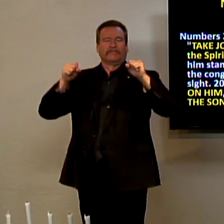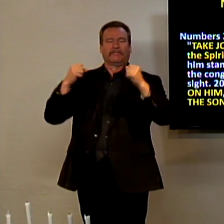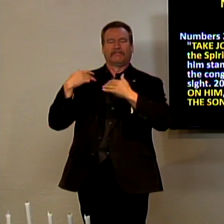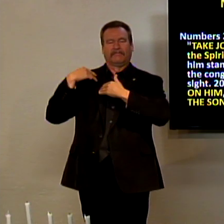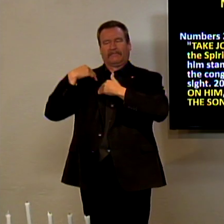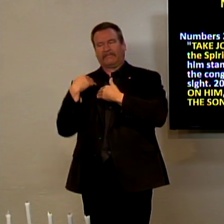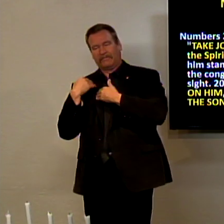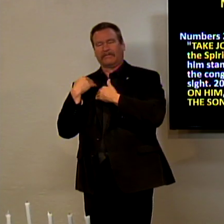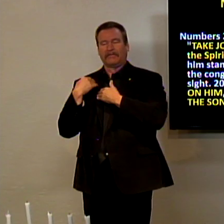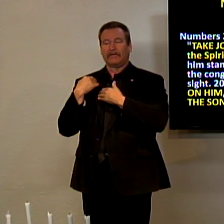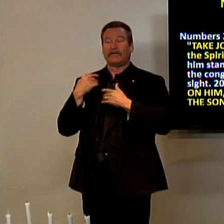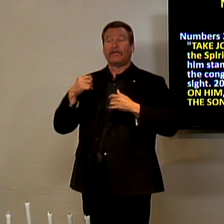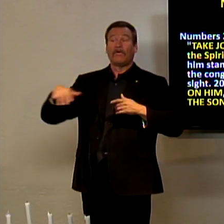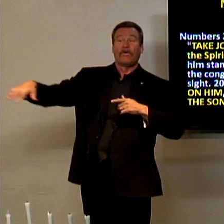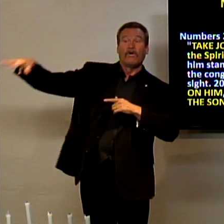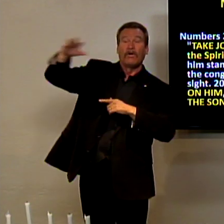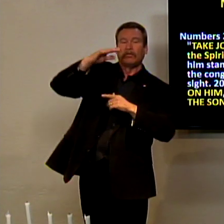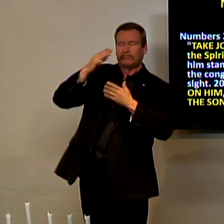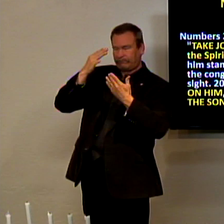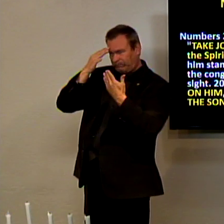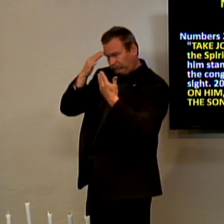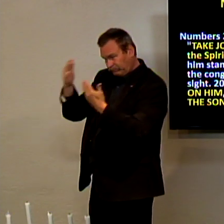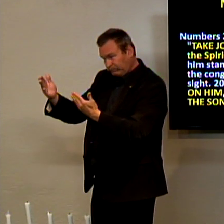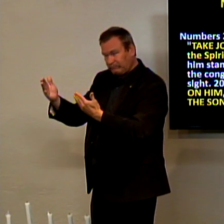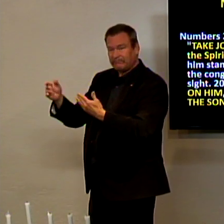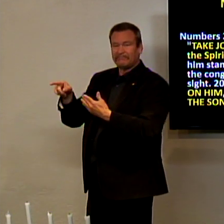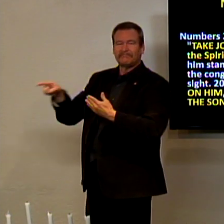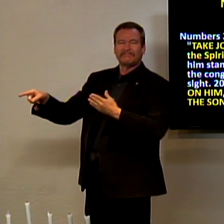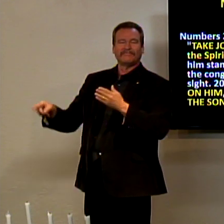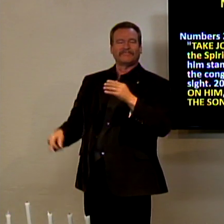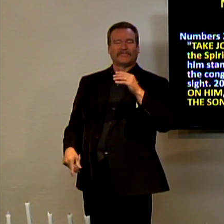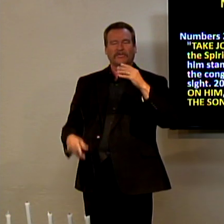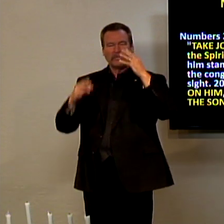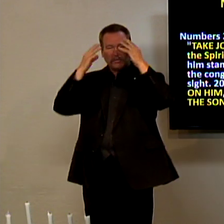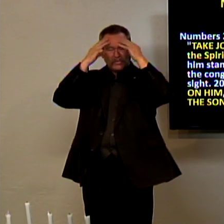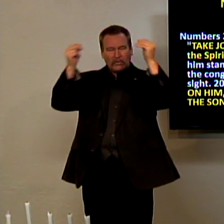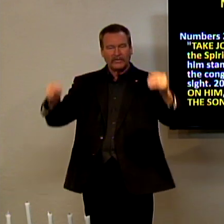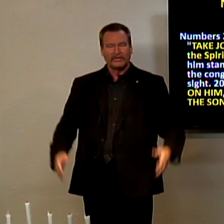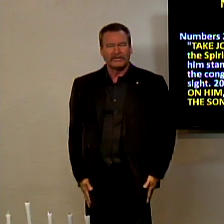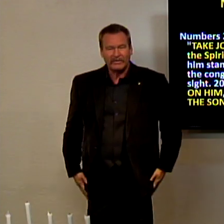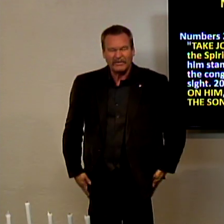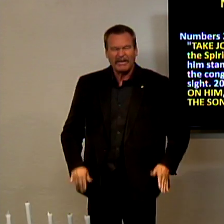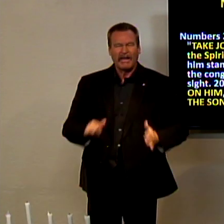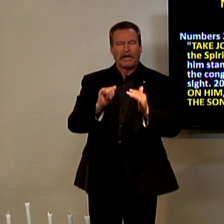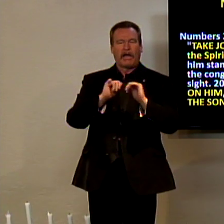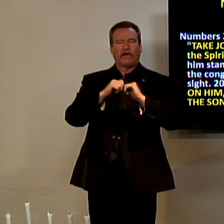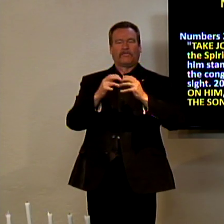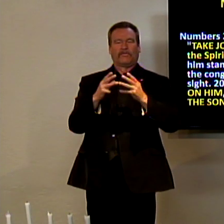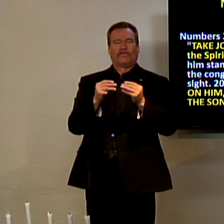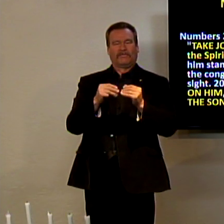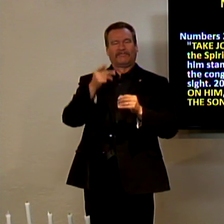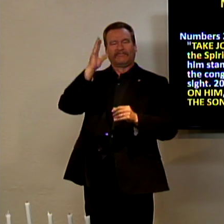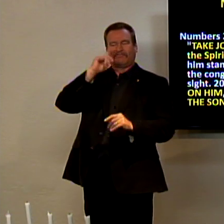And Joshua is taking up some of the responsibility. People are going to obey Joshua just like they obeyed